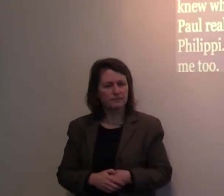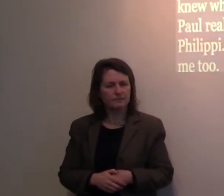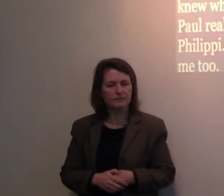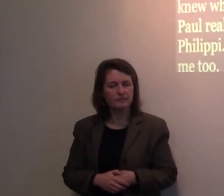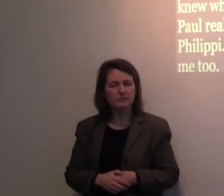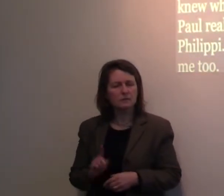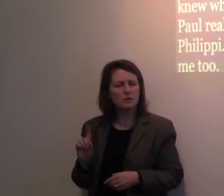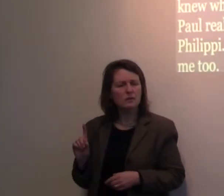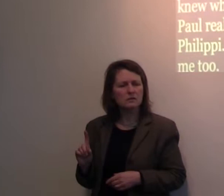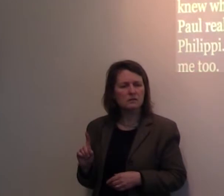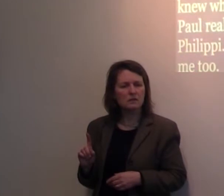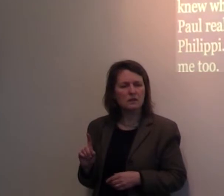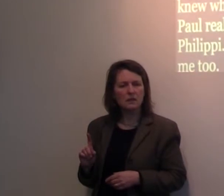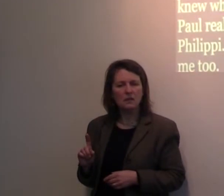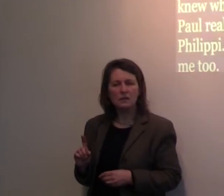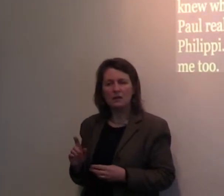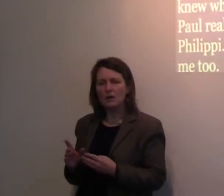God knew what was in Paul's heart.